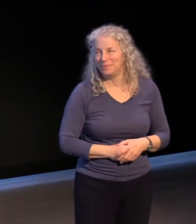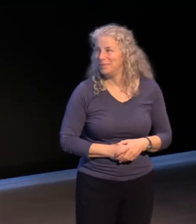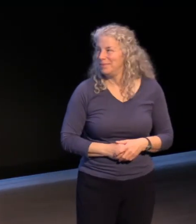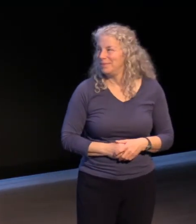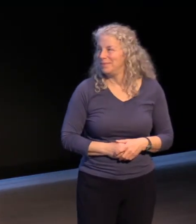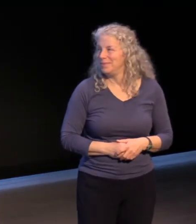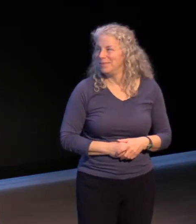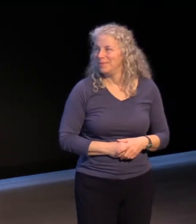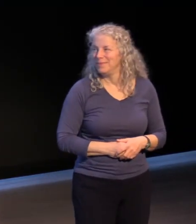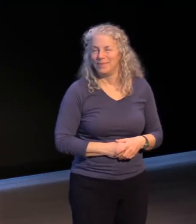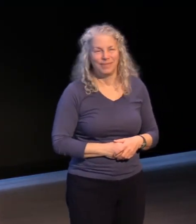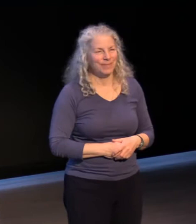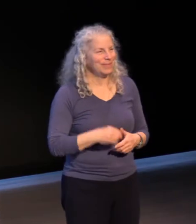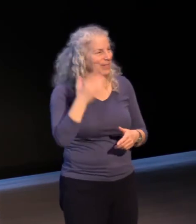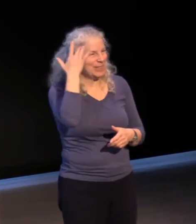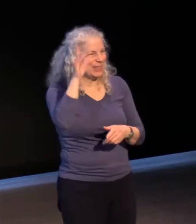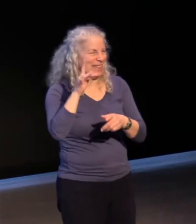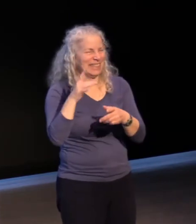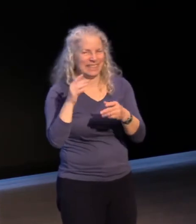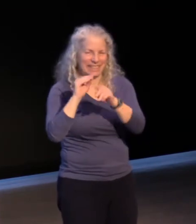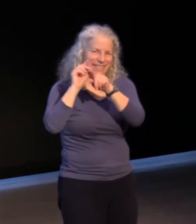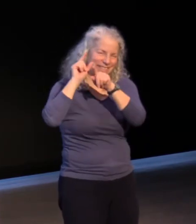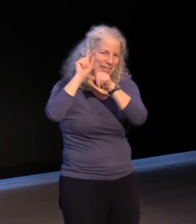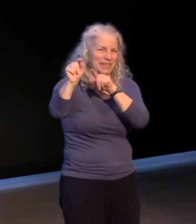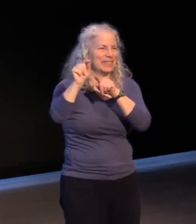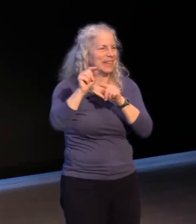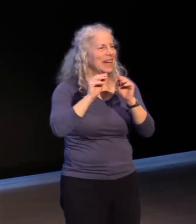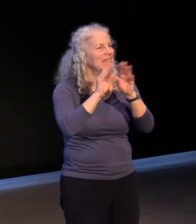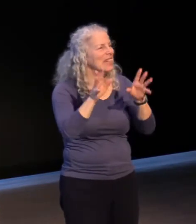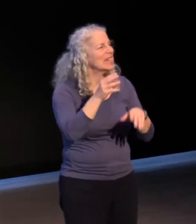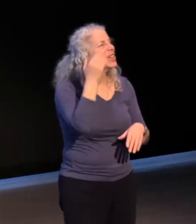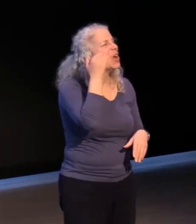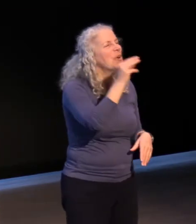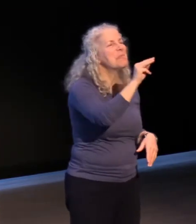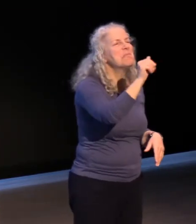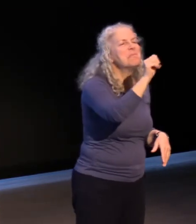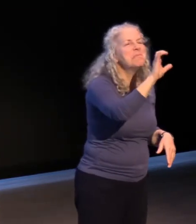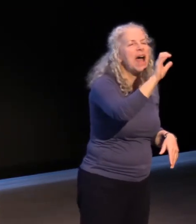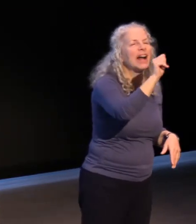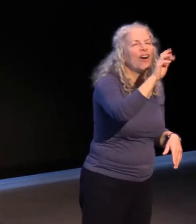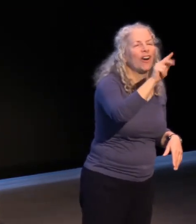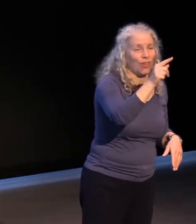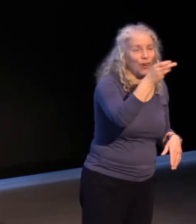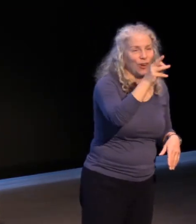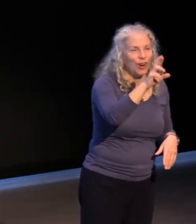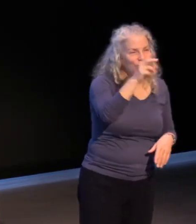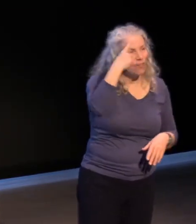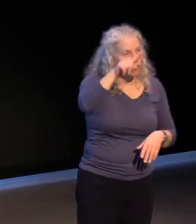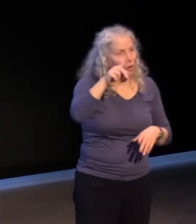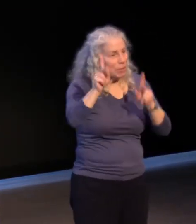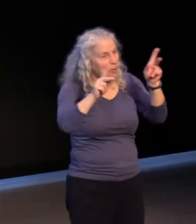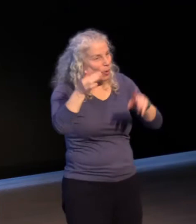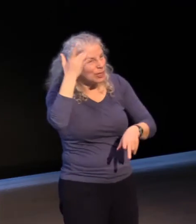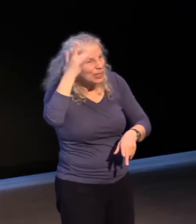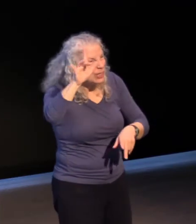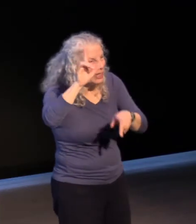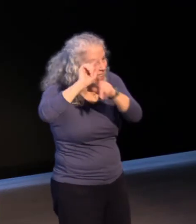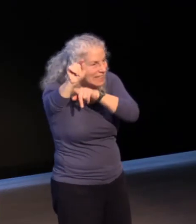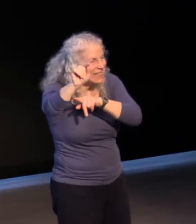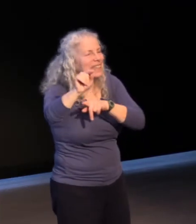That's the genius award, by the way. Black genius, y'all, illuminated once again.